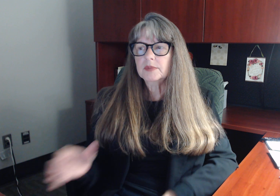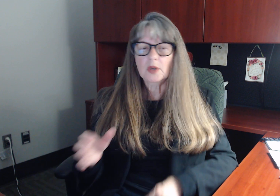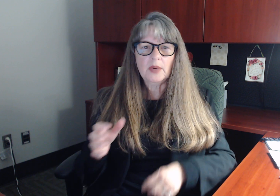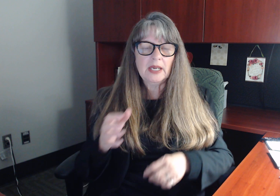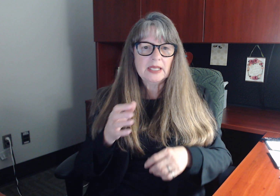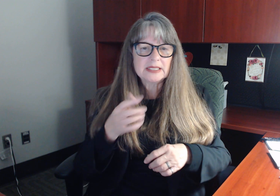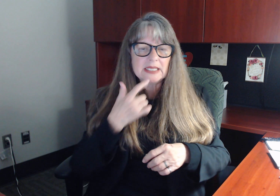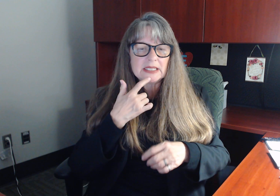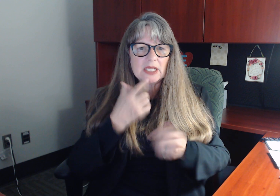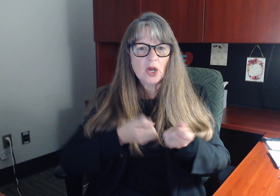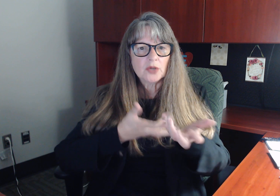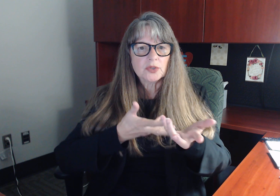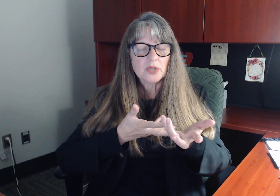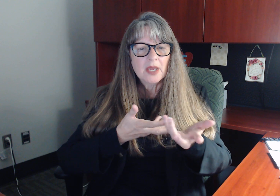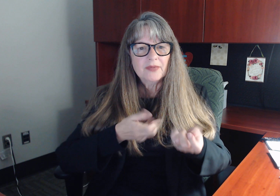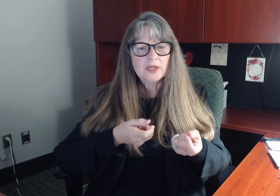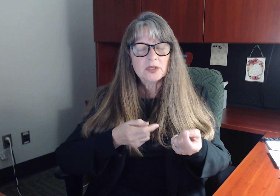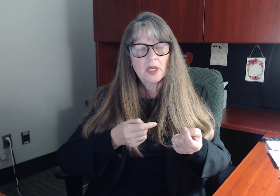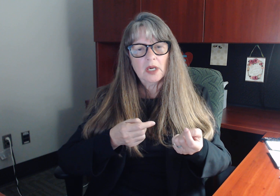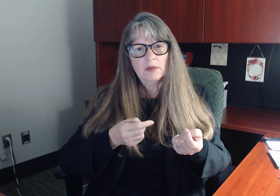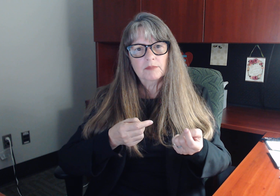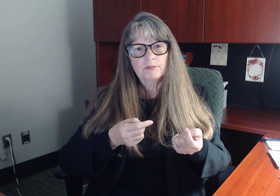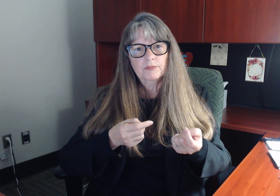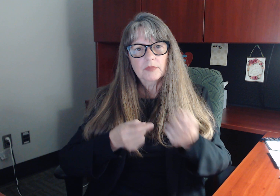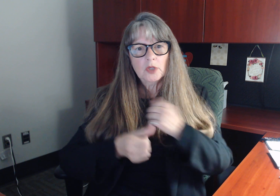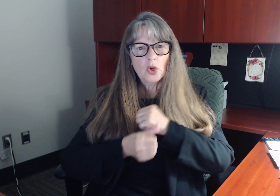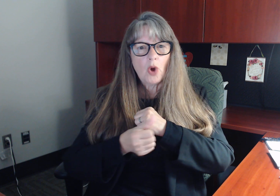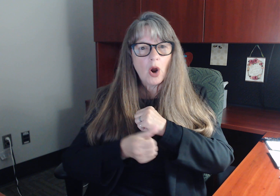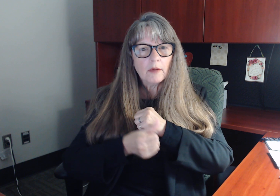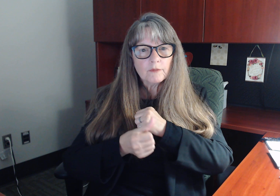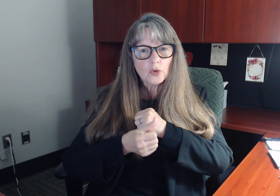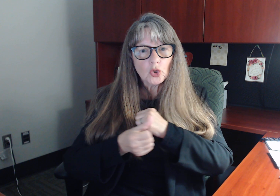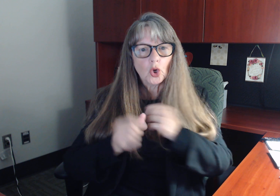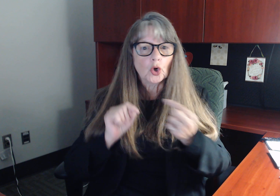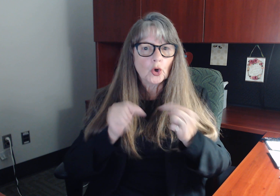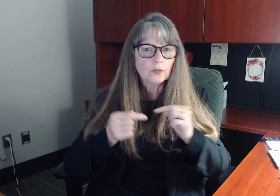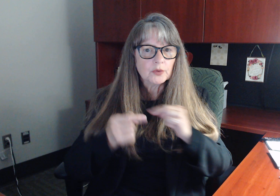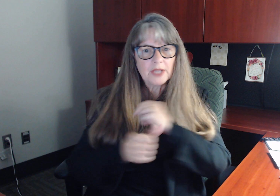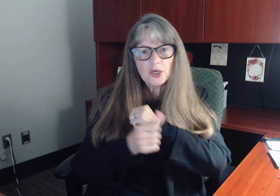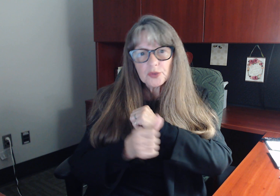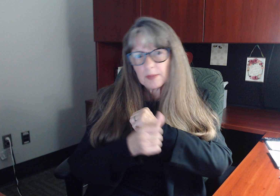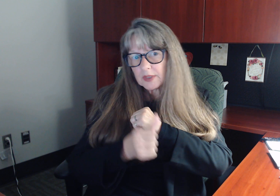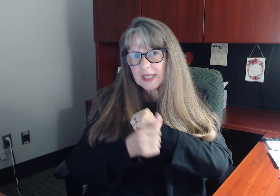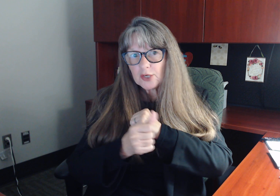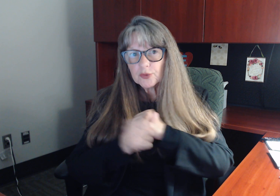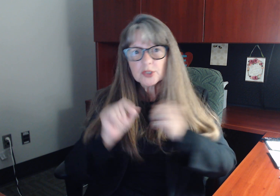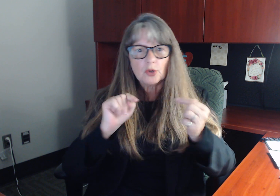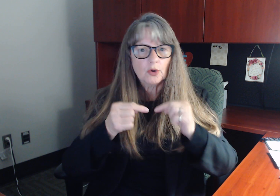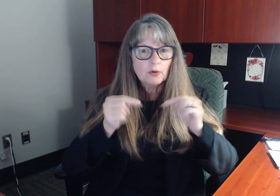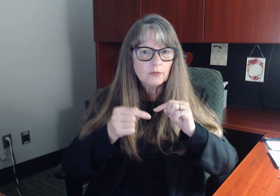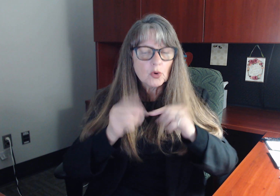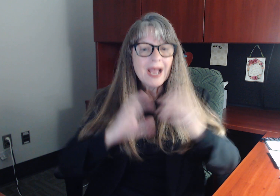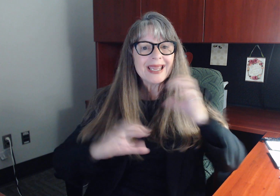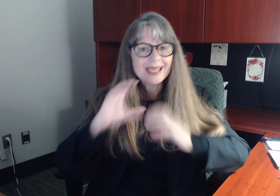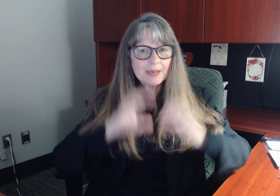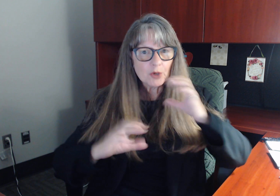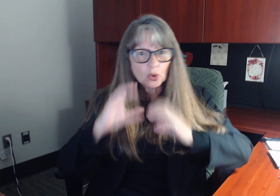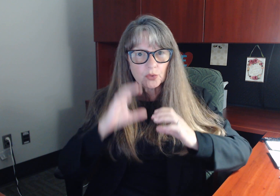and it says it causes these harmful or hurtful, dangerous. I put dangerous or hurtful chemicals. I